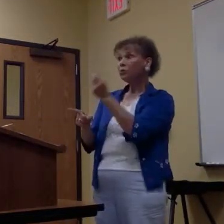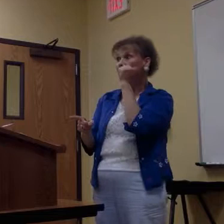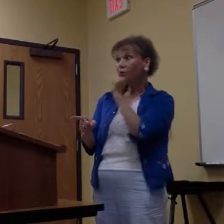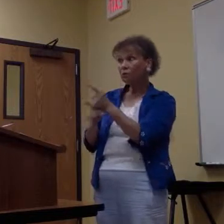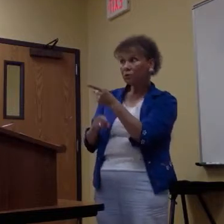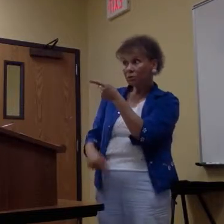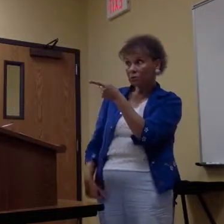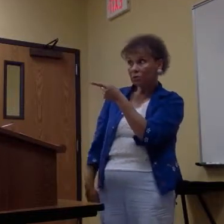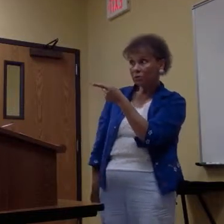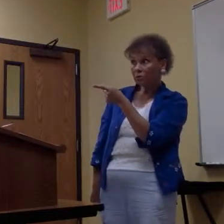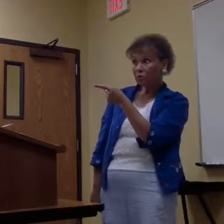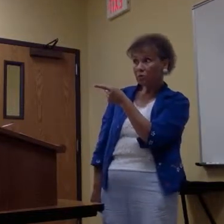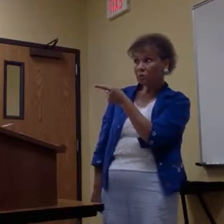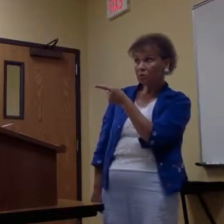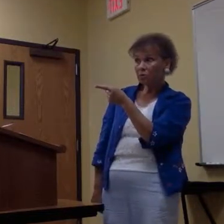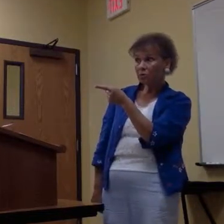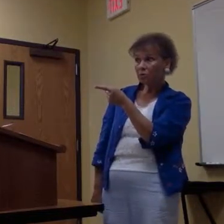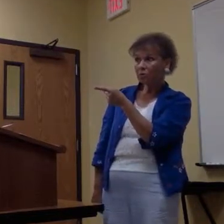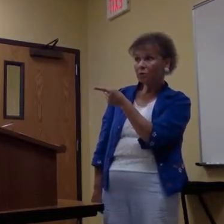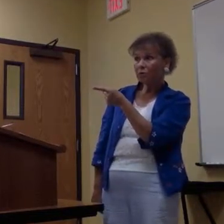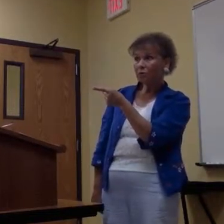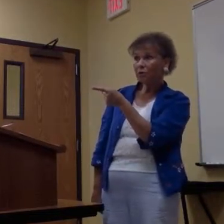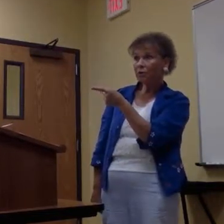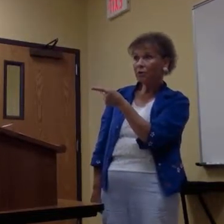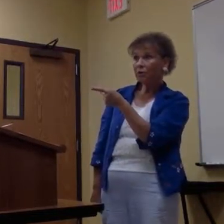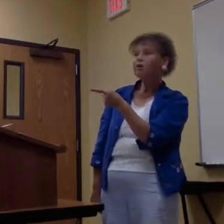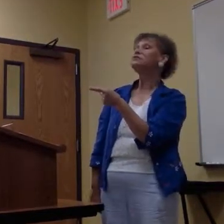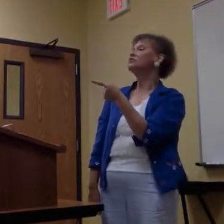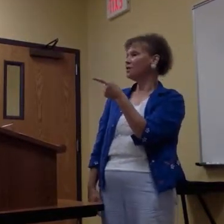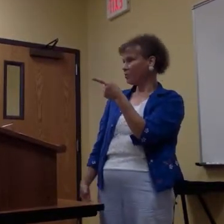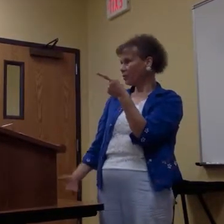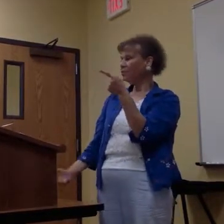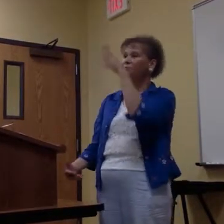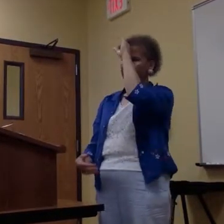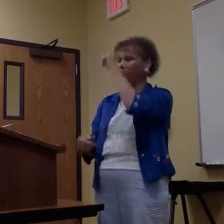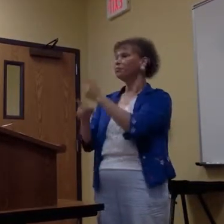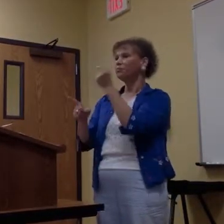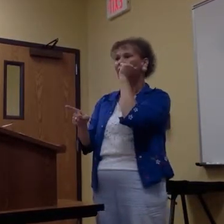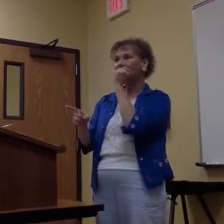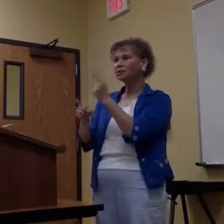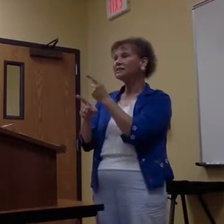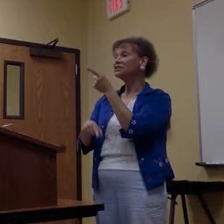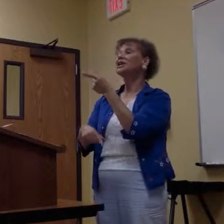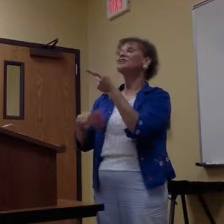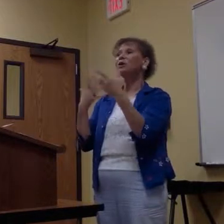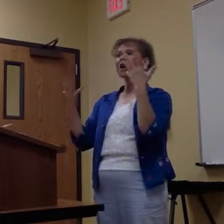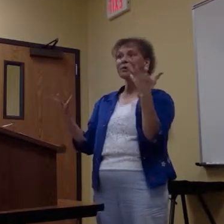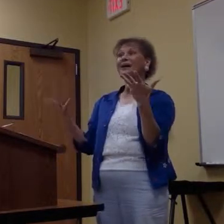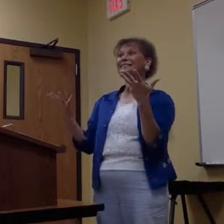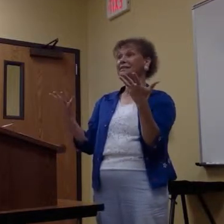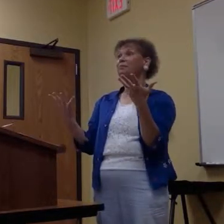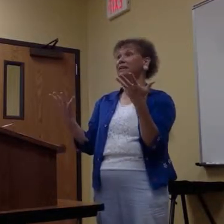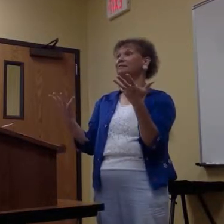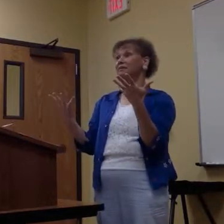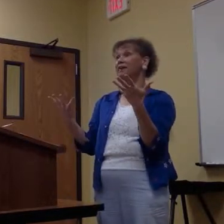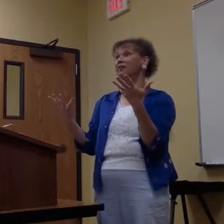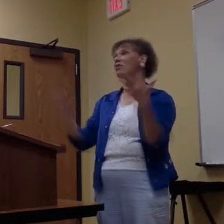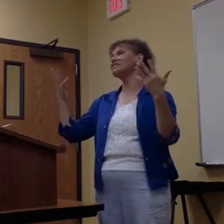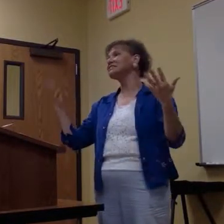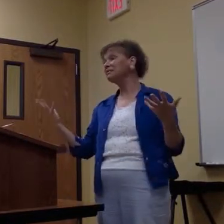Do you have sisters or brothers? do you have brothers? Brothers. Brother or sister? So I'm talking about siblings. All right, do you have any siblings? Do you have brothers and sisters? Brother